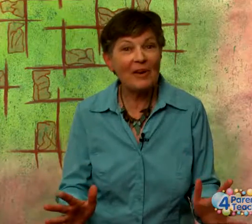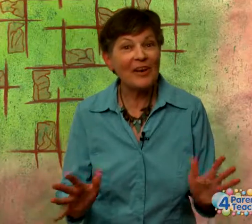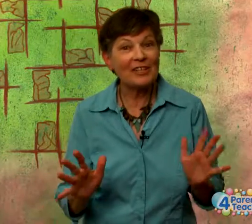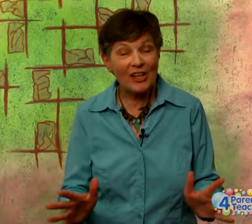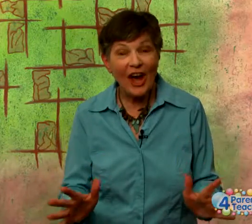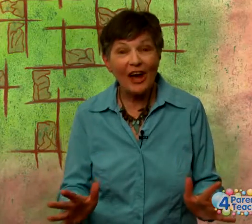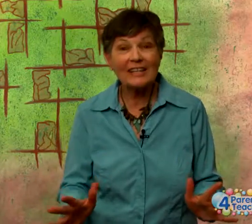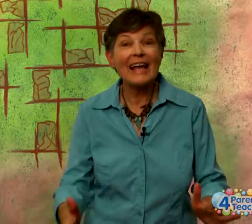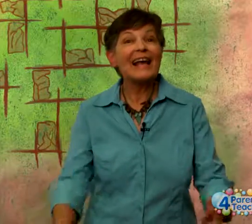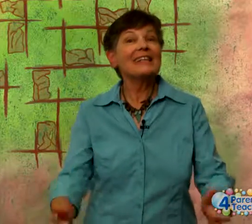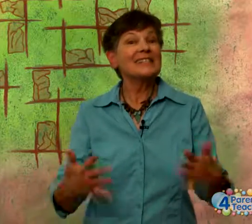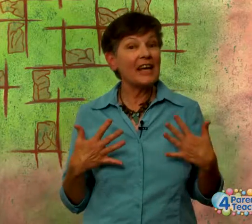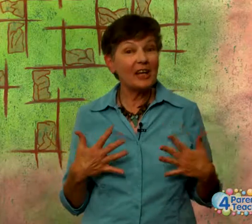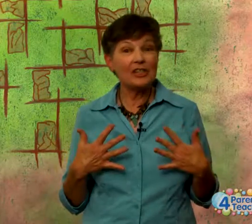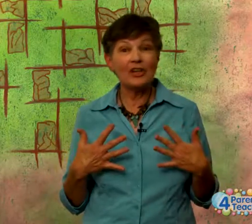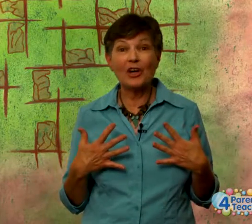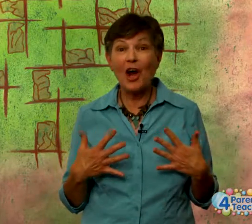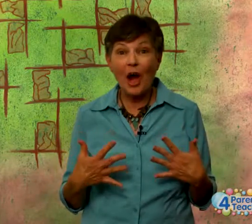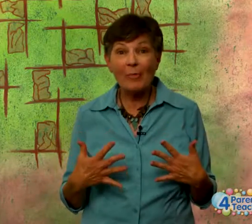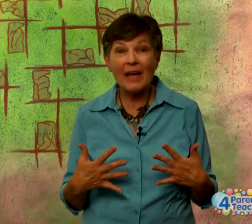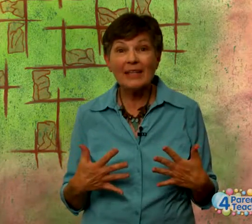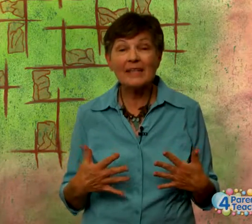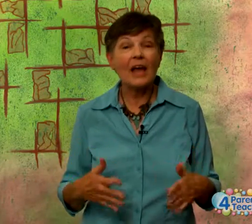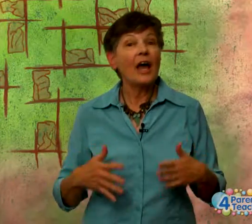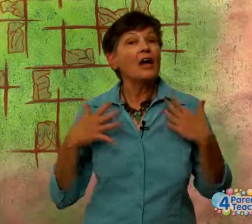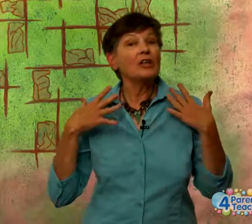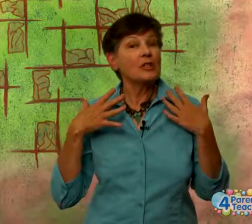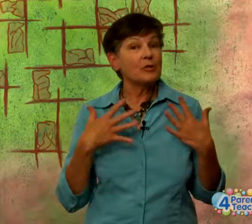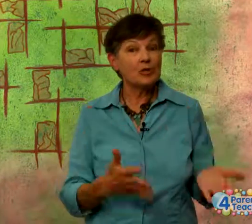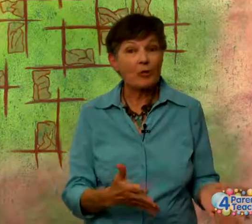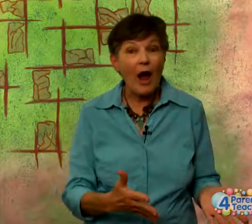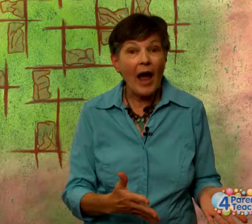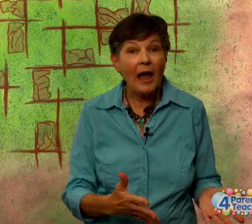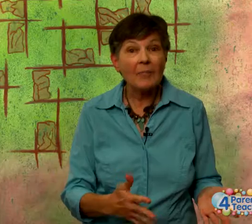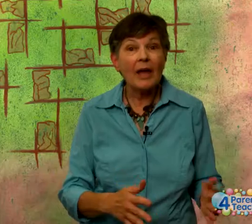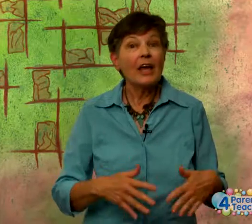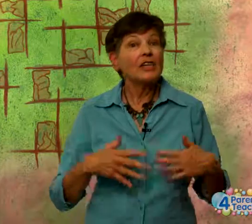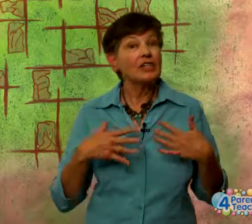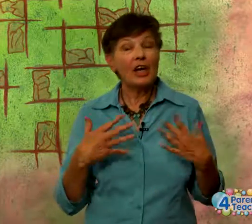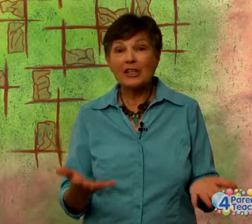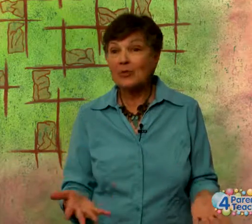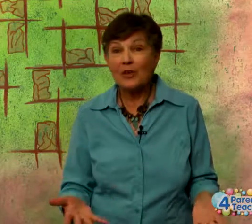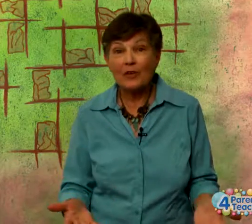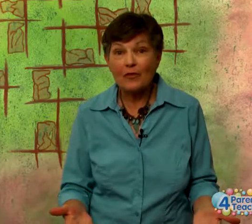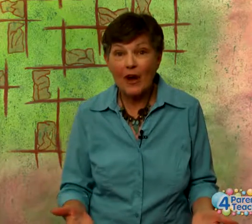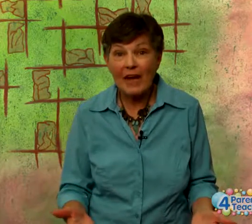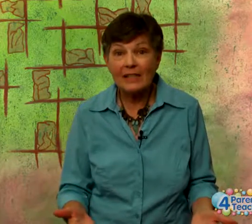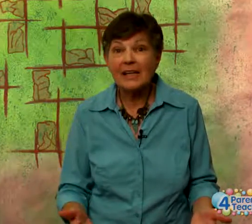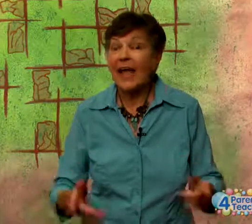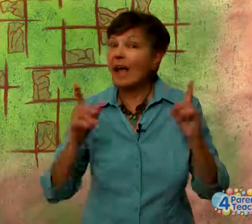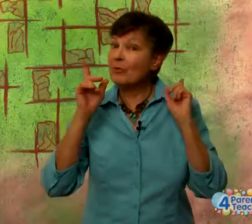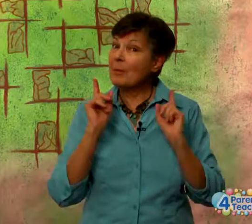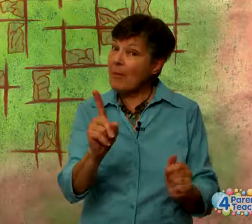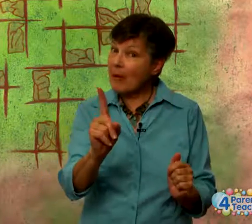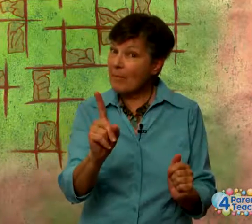our songs. Send us your comments, subscribe, share us with your friends, and